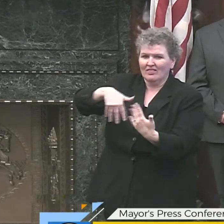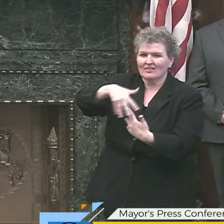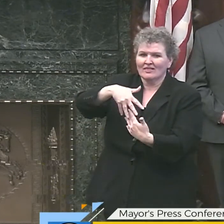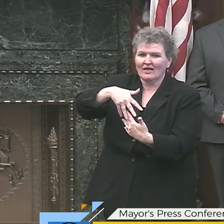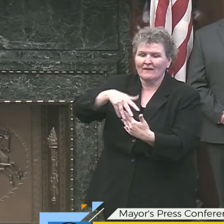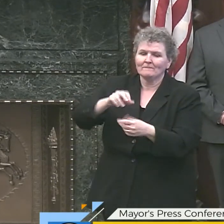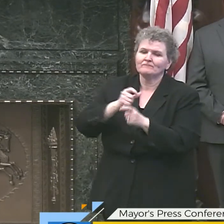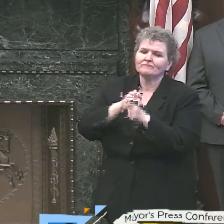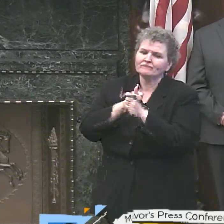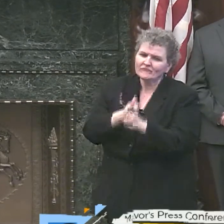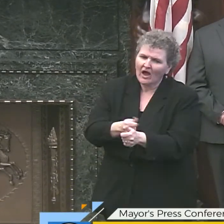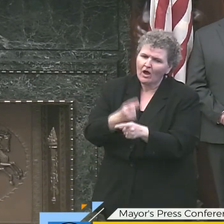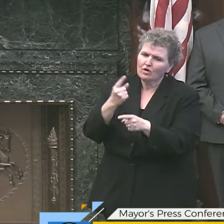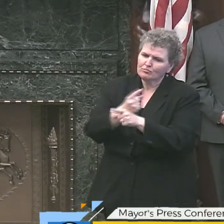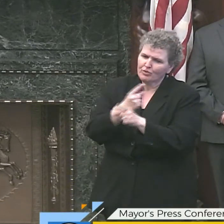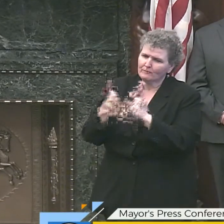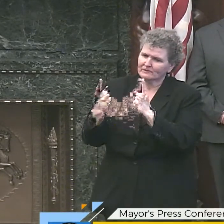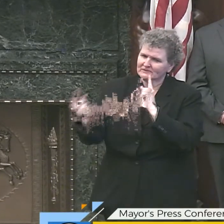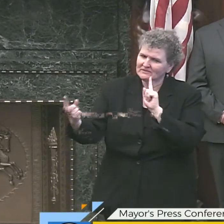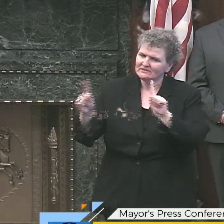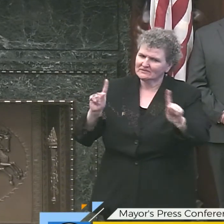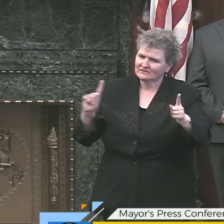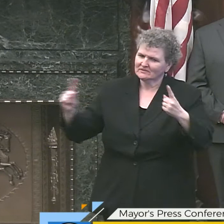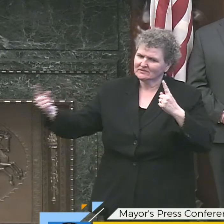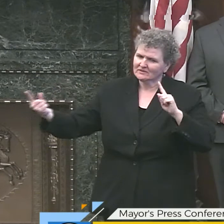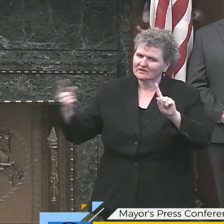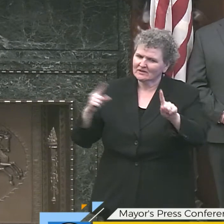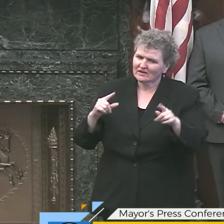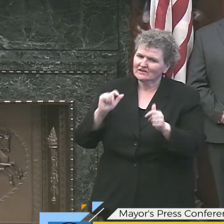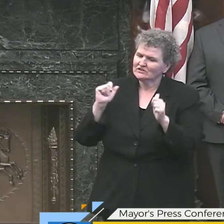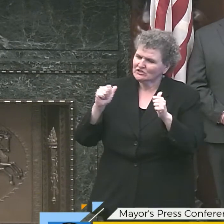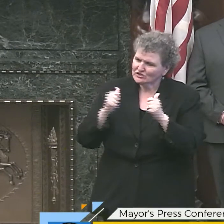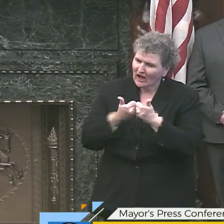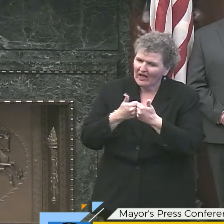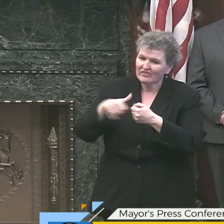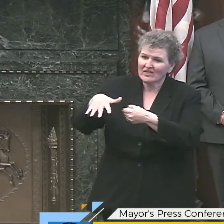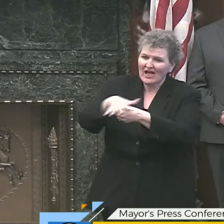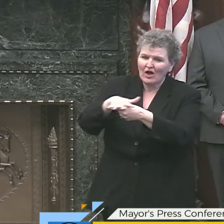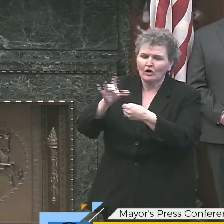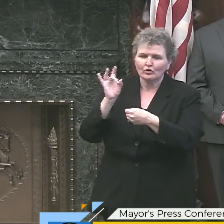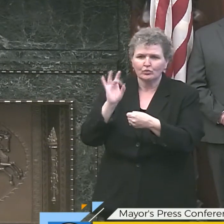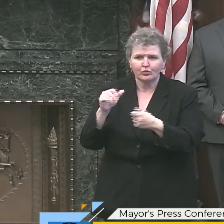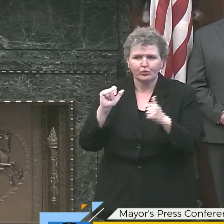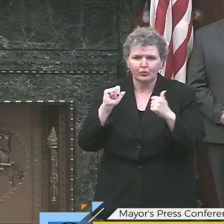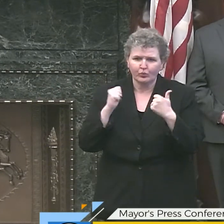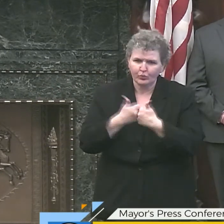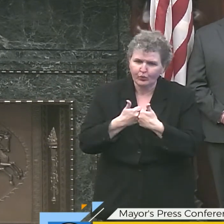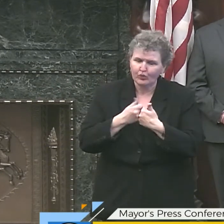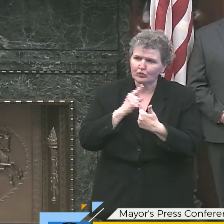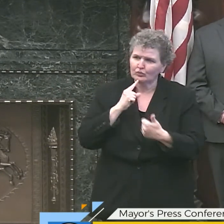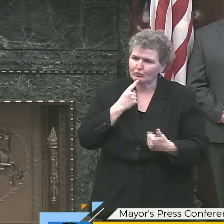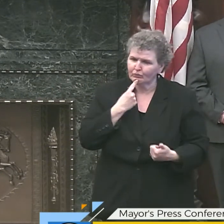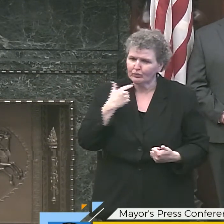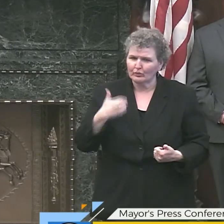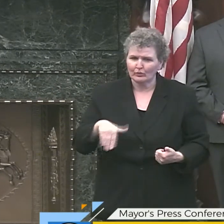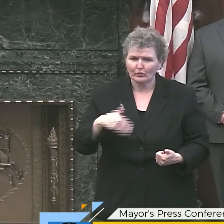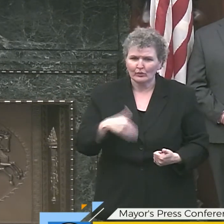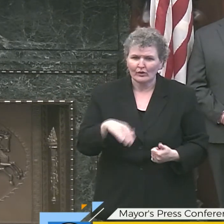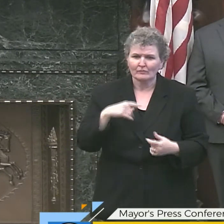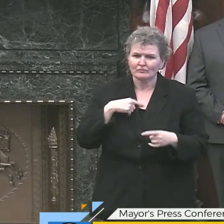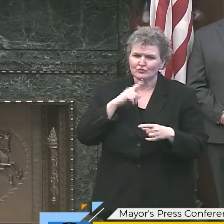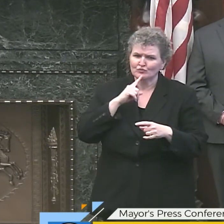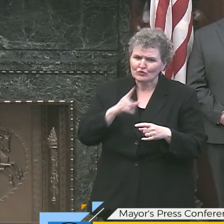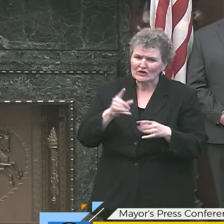social distancing. I think we recognize the challenges we have in that community and are continue to be focused on those challenges as